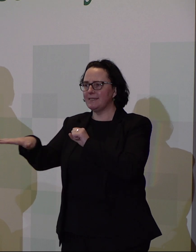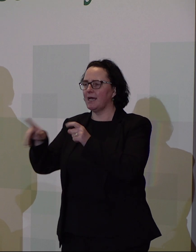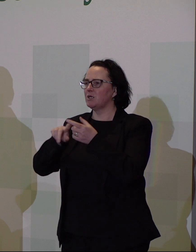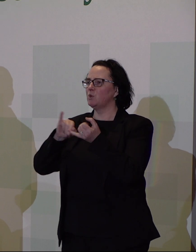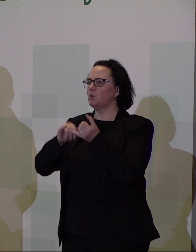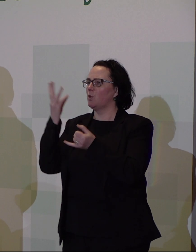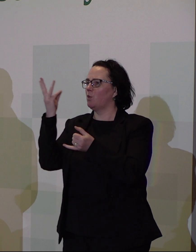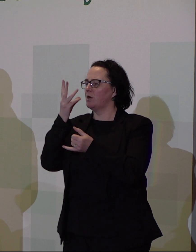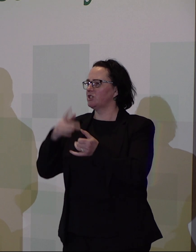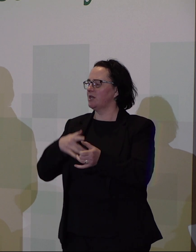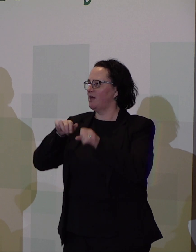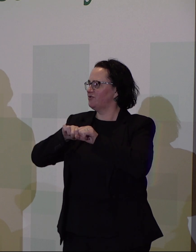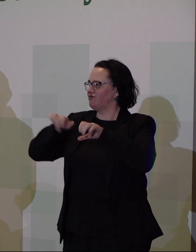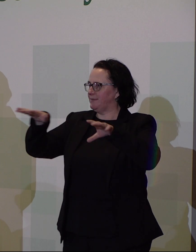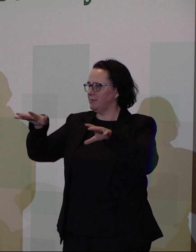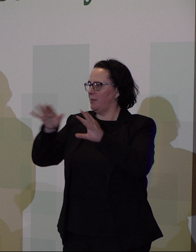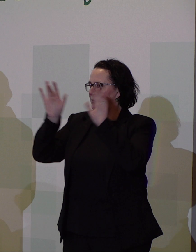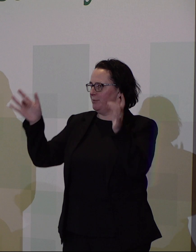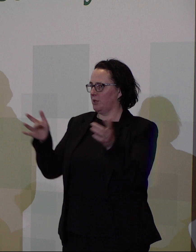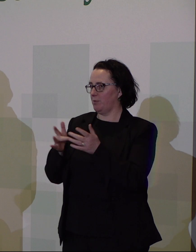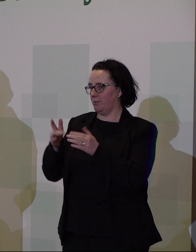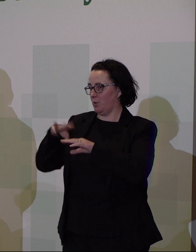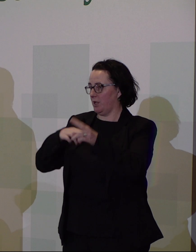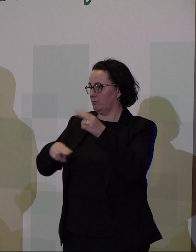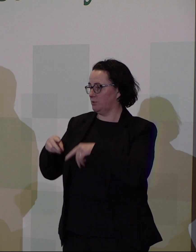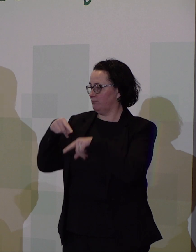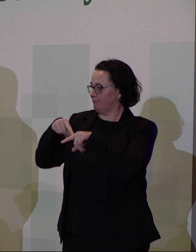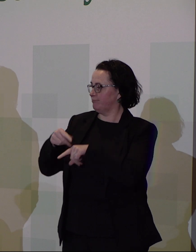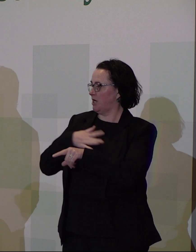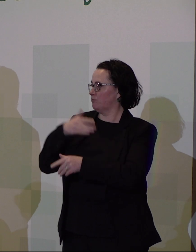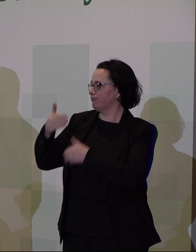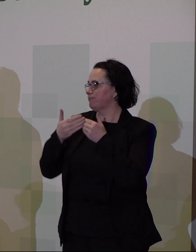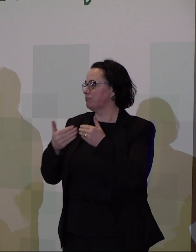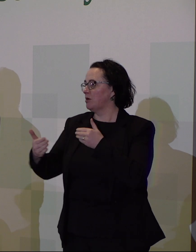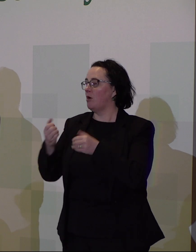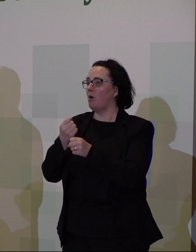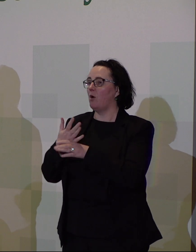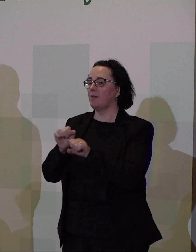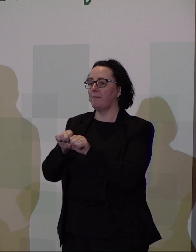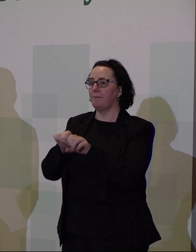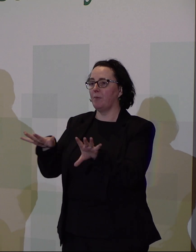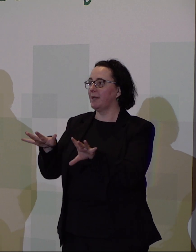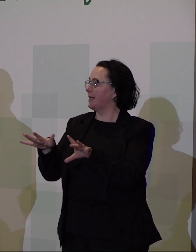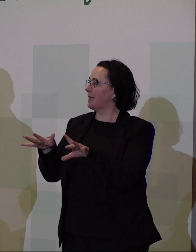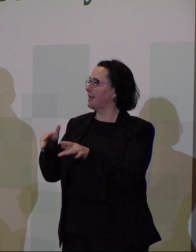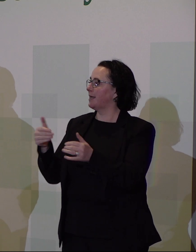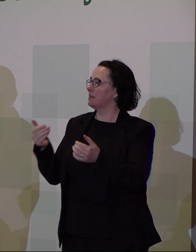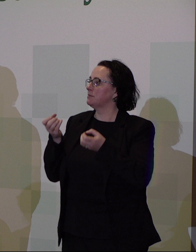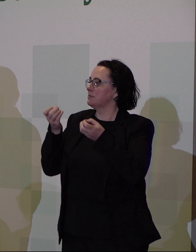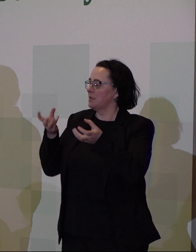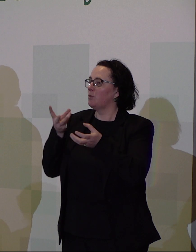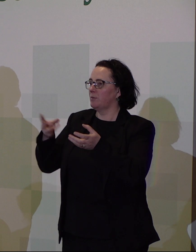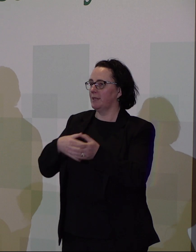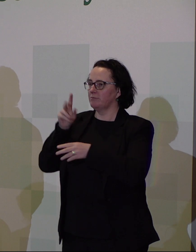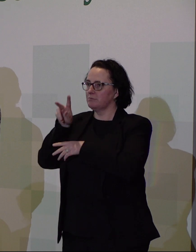stream on the web. You're all very welcome to follow our proceedings. All of our public sessions are going to be live streamed so that you can follow